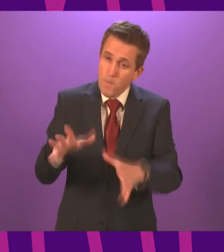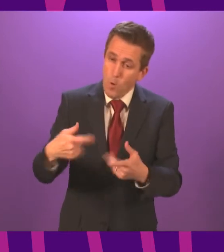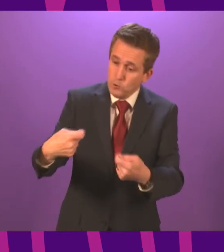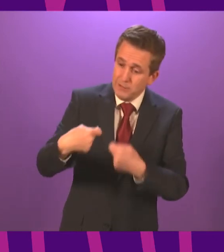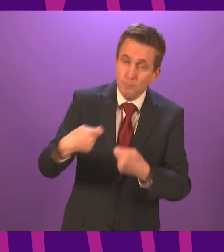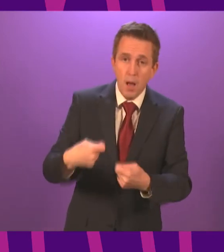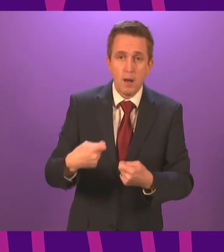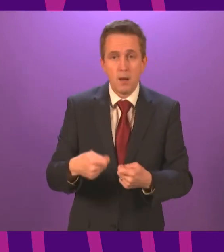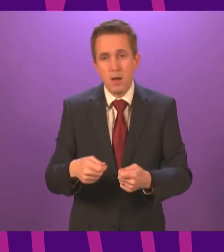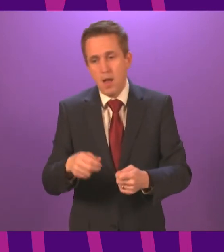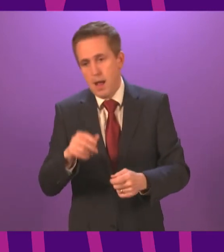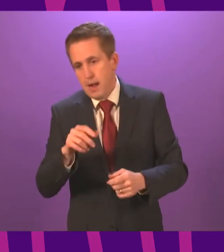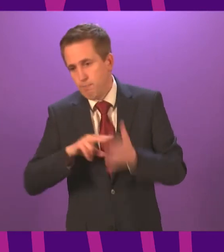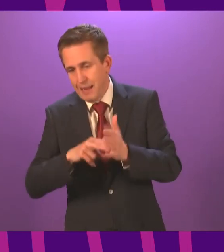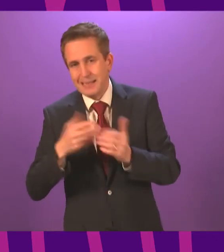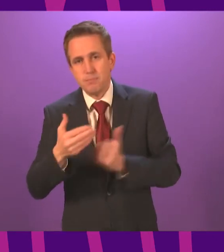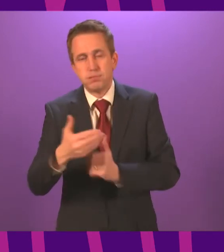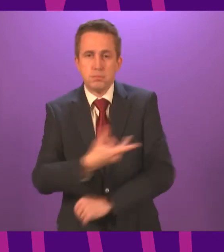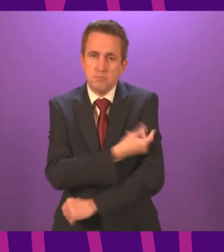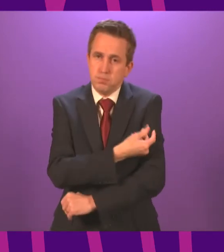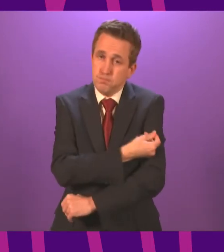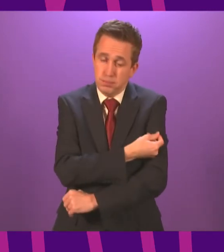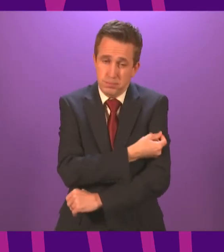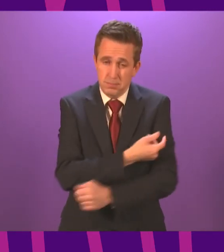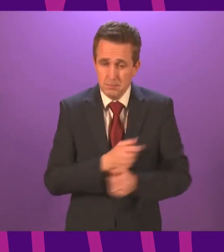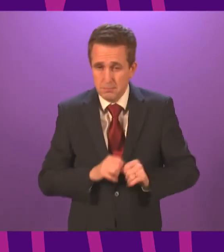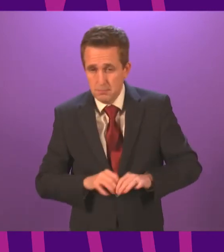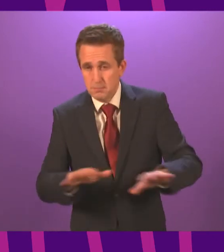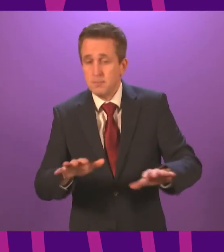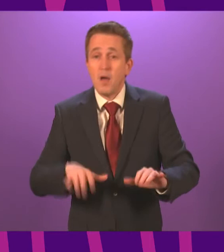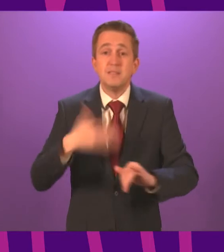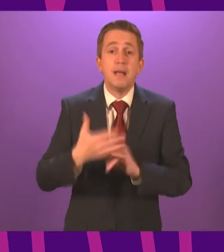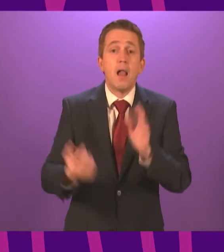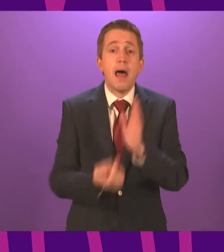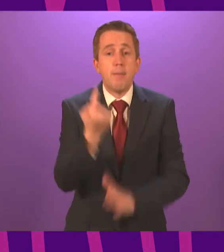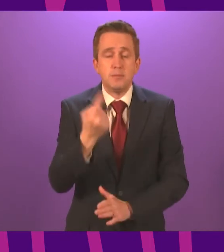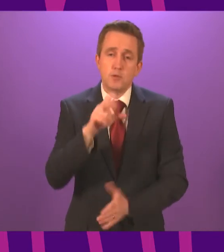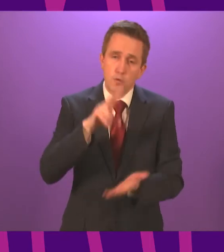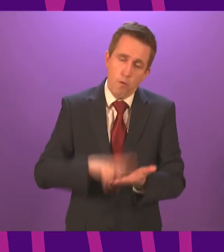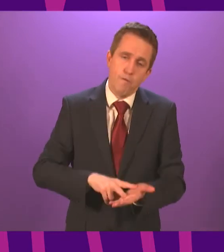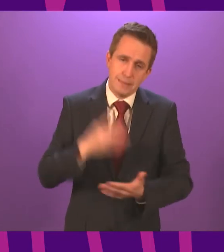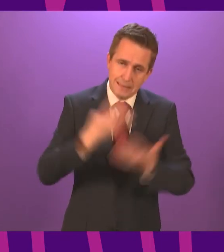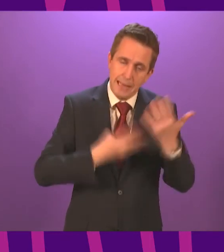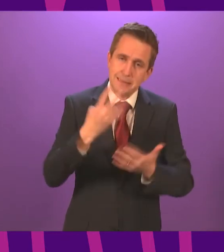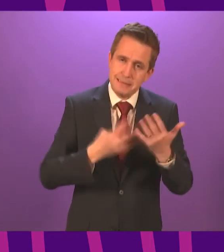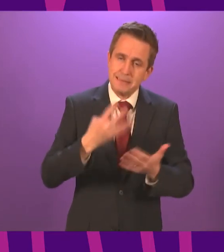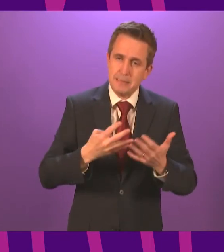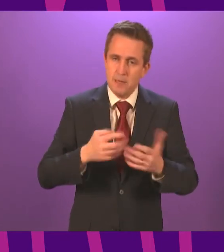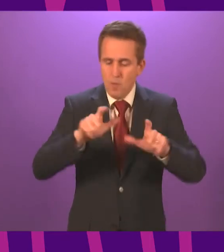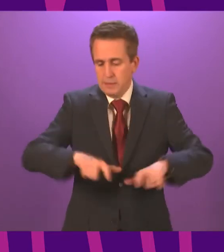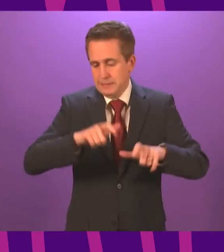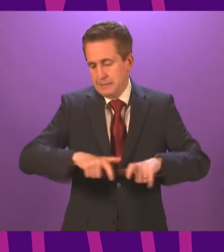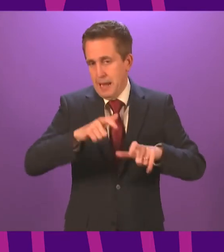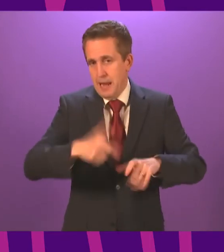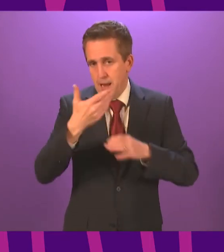promising vaccine trials become a programme of mass vaccination, COVID-19 and restrictions on our lives will be with us for some time to